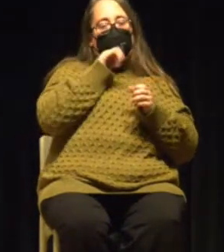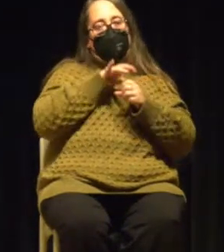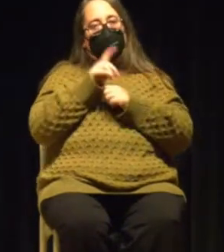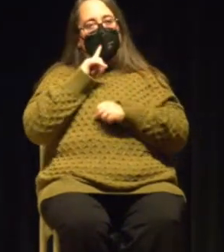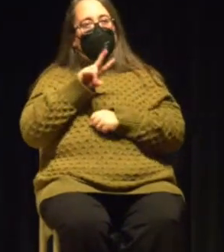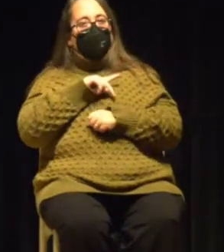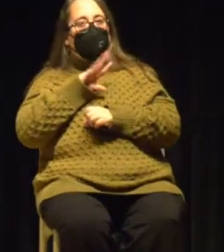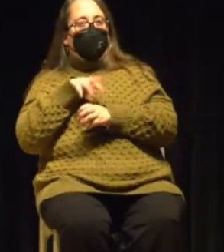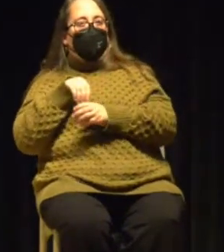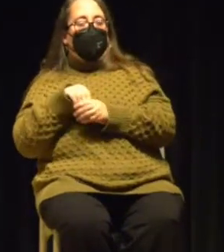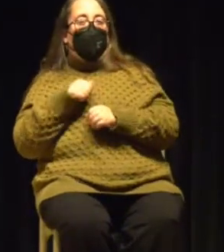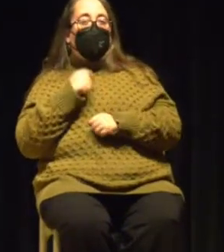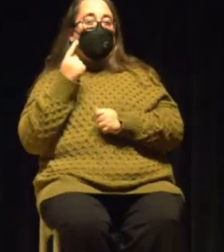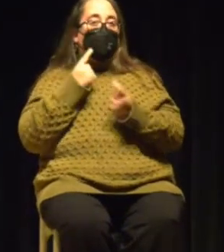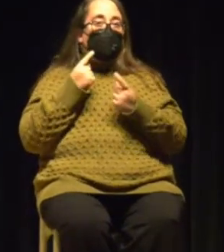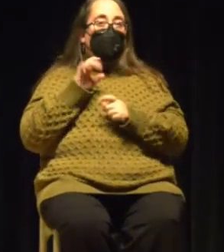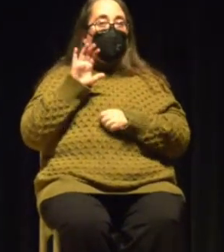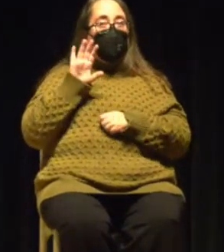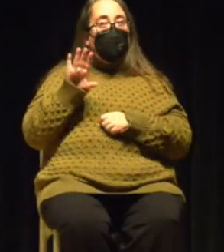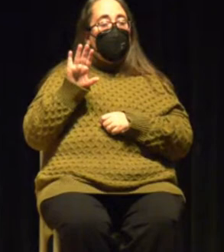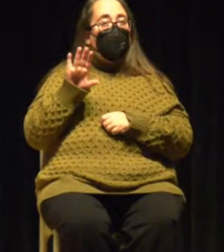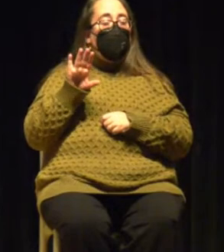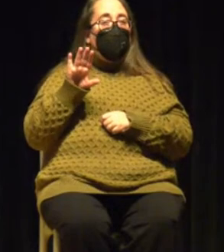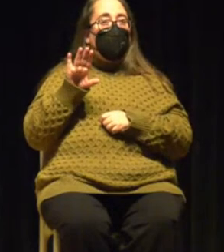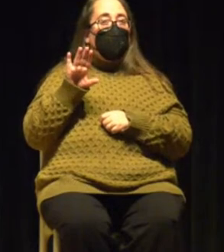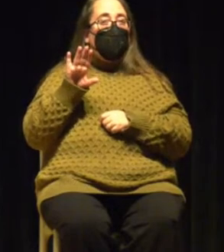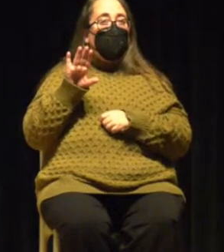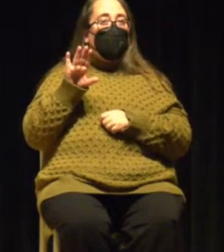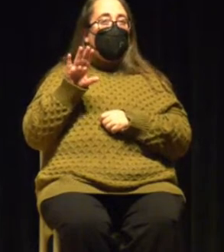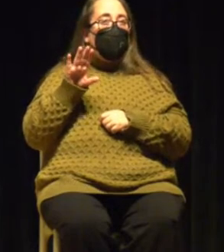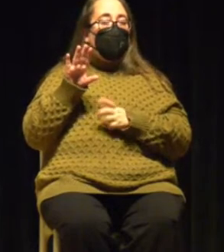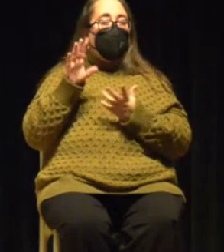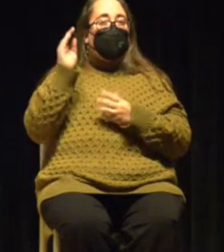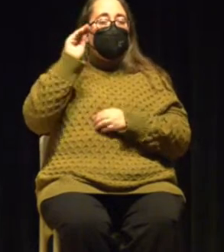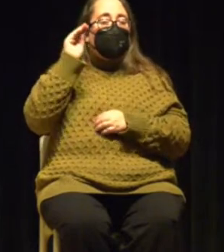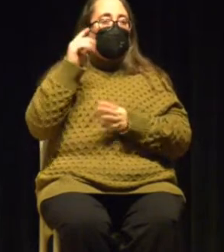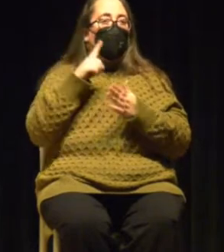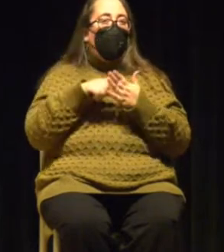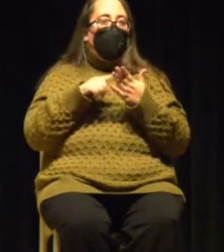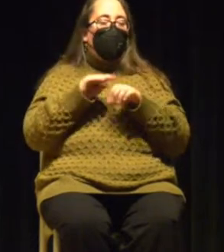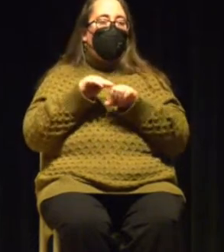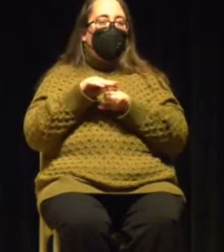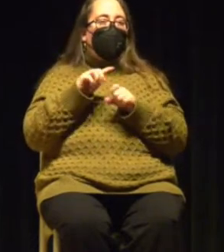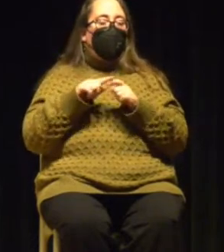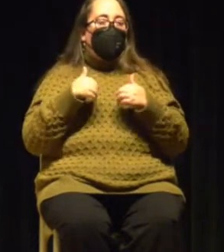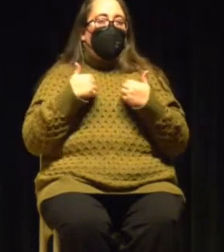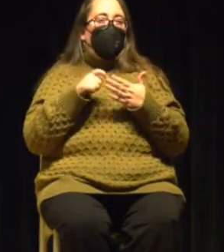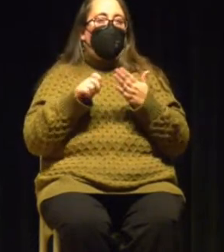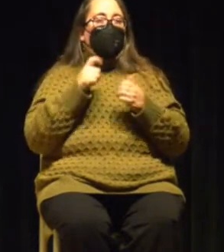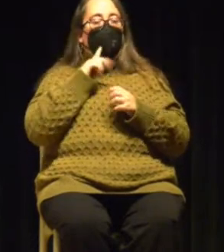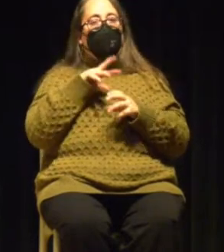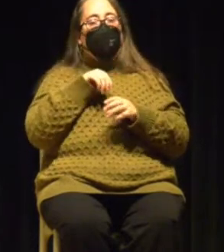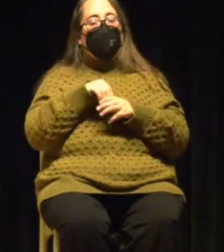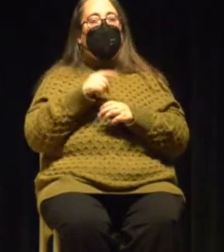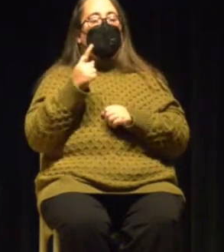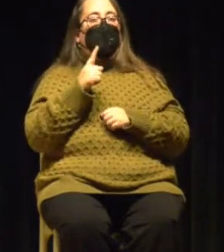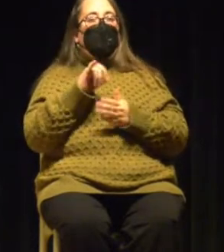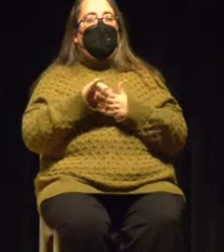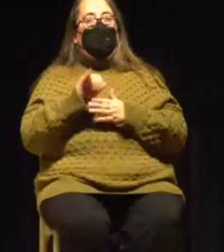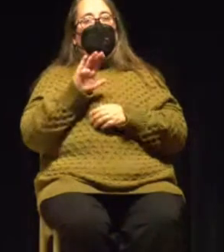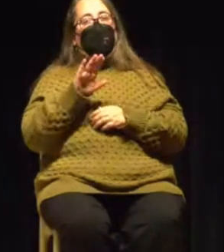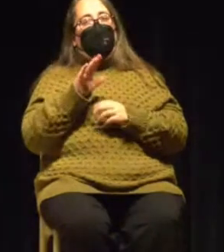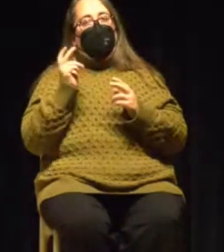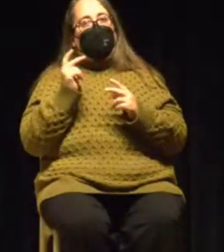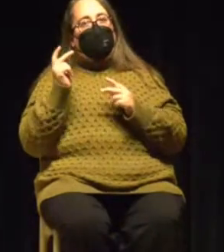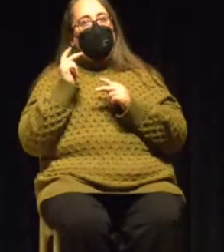personal narrative. And I was just wondering, you know, what you would say to young writers as far as the value of including something like your